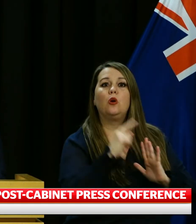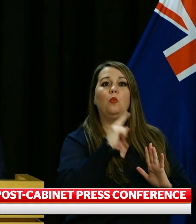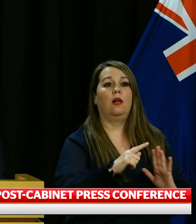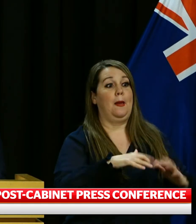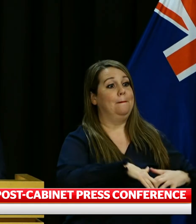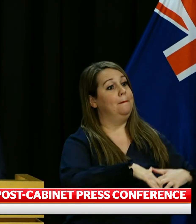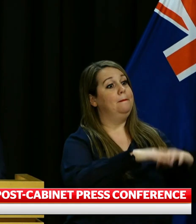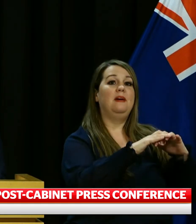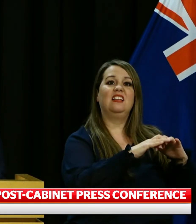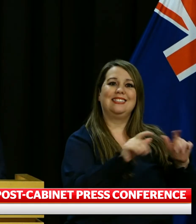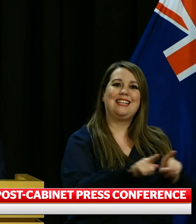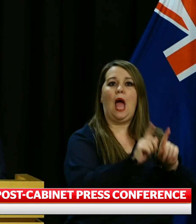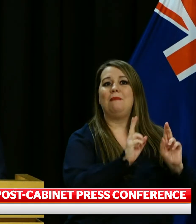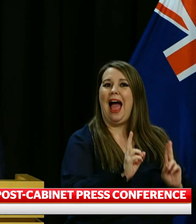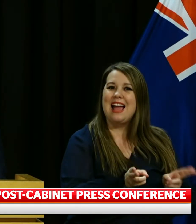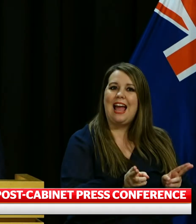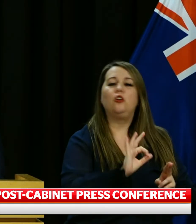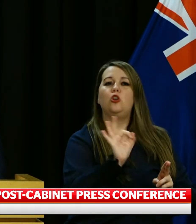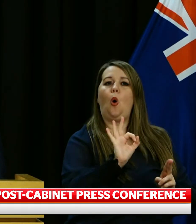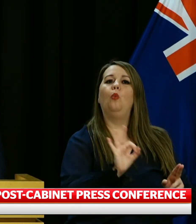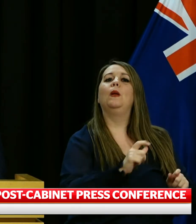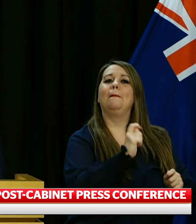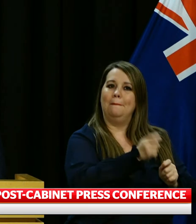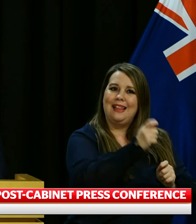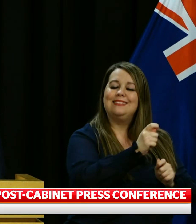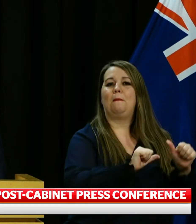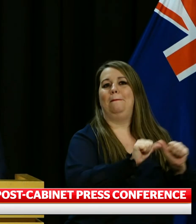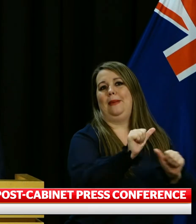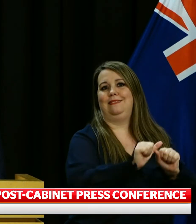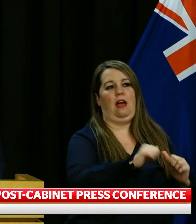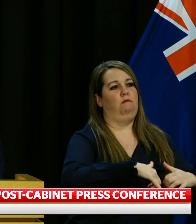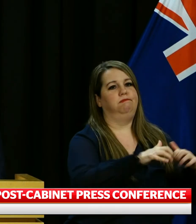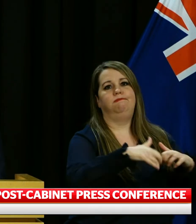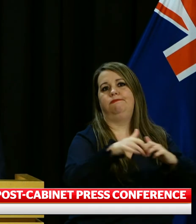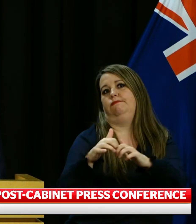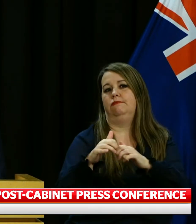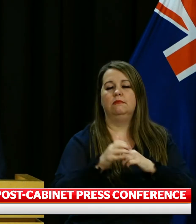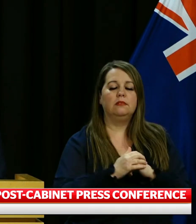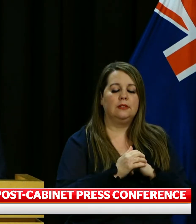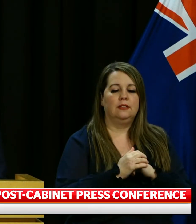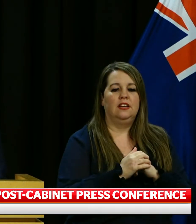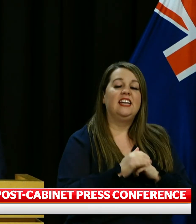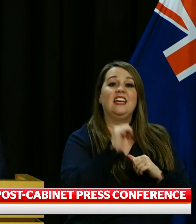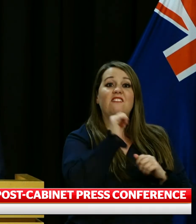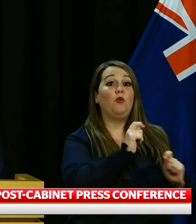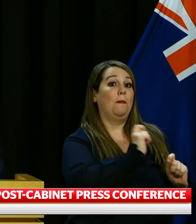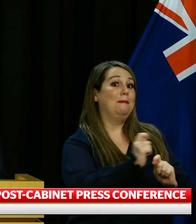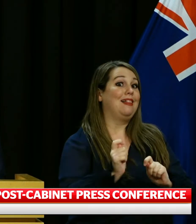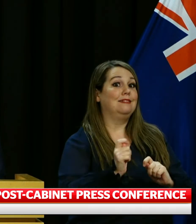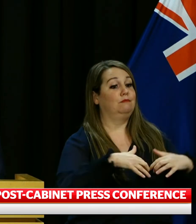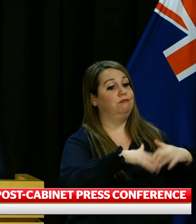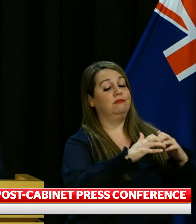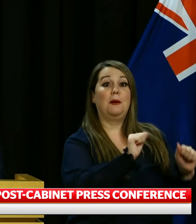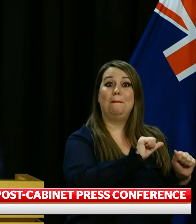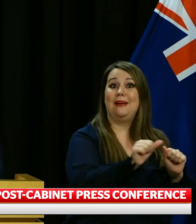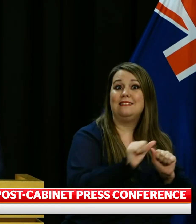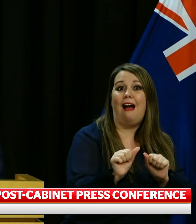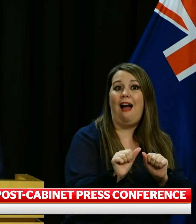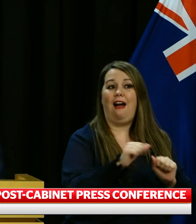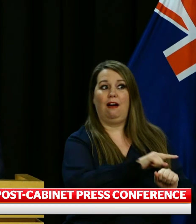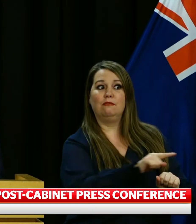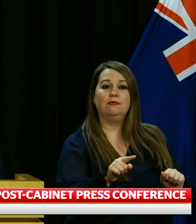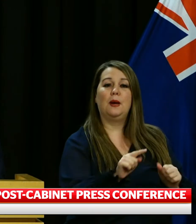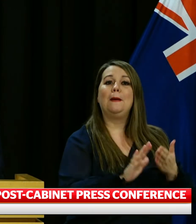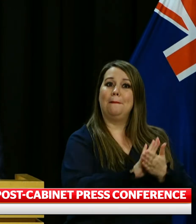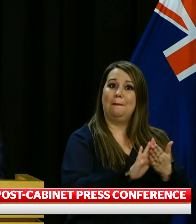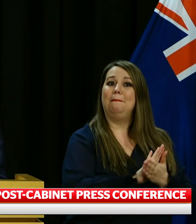to be a contentious area of discussion, because in some cases building back better isn't just about building back in a more resilient